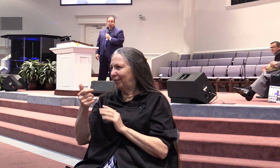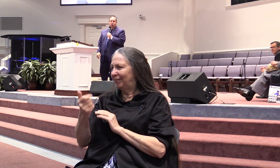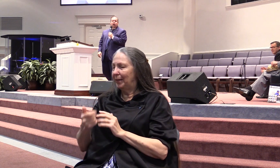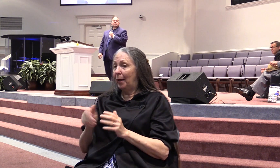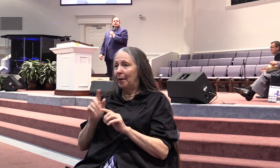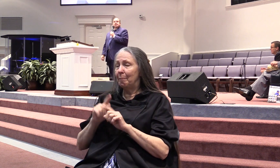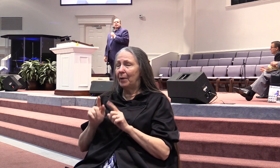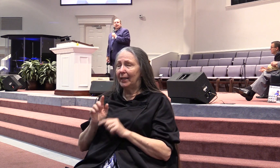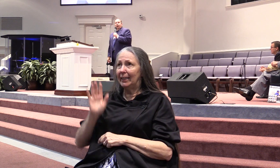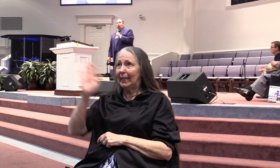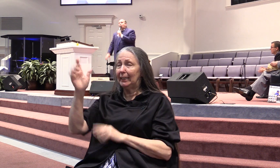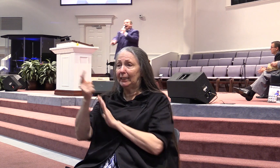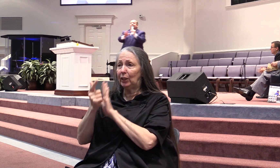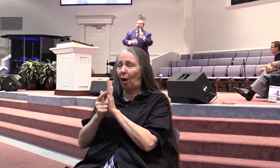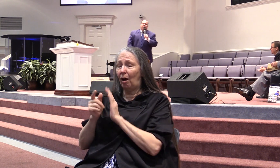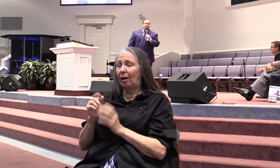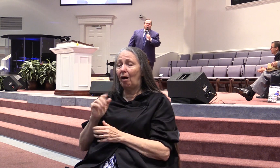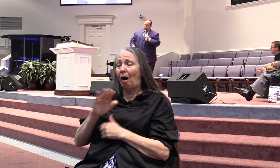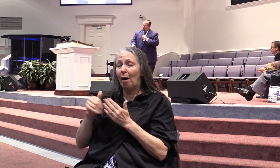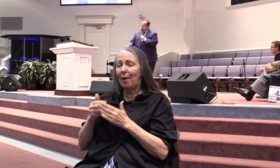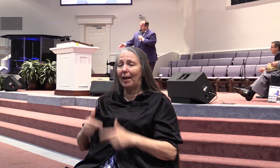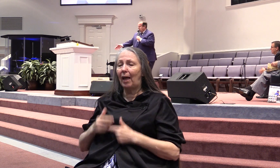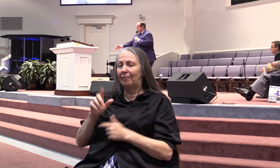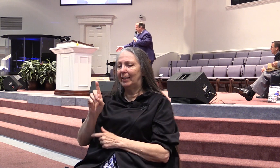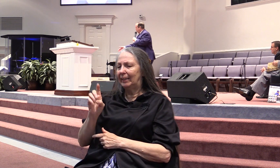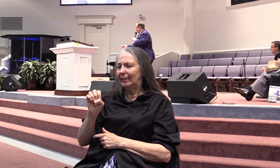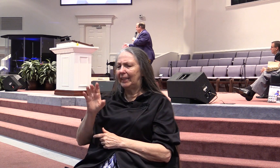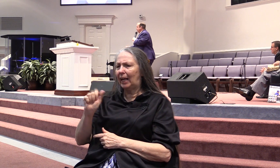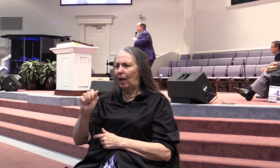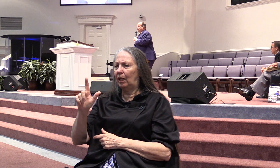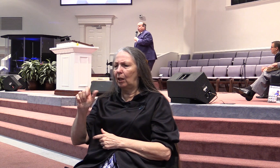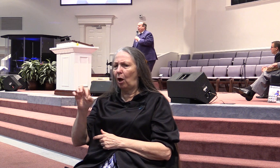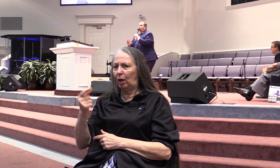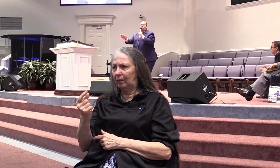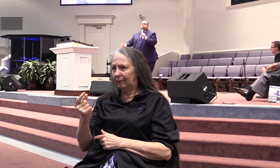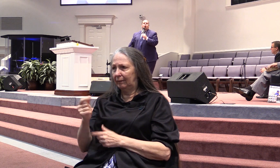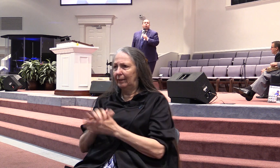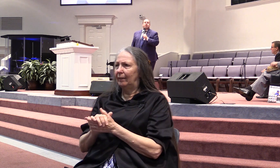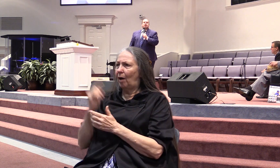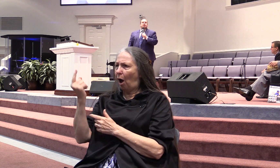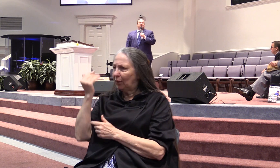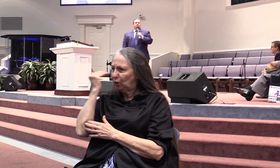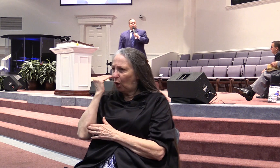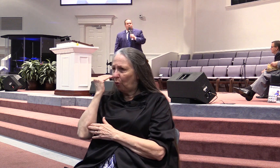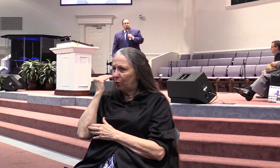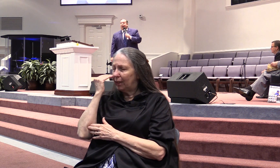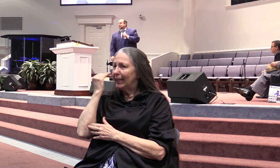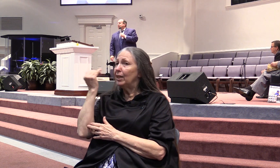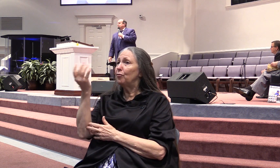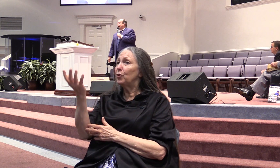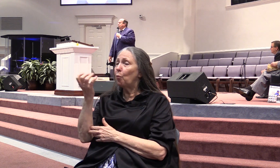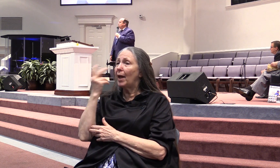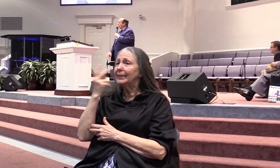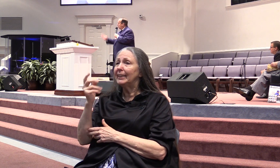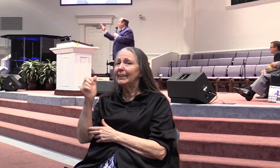the Decalogue. And all my life I've known, Sunday school, young person, Bible school, I've always known that if you want to find the